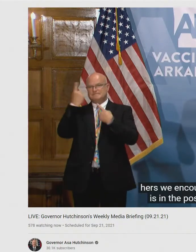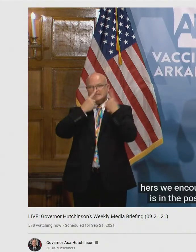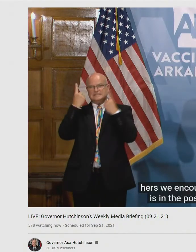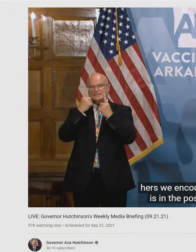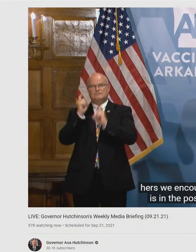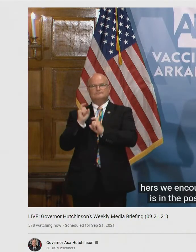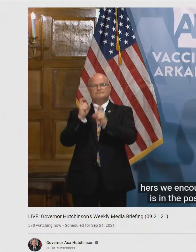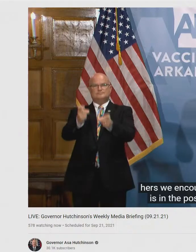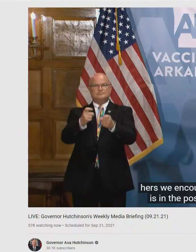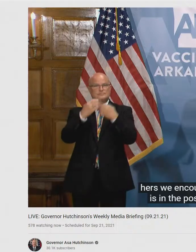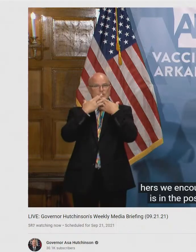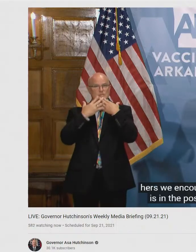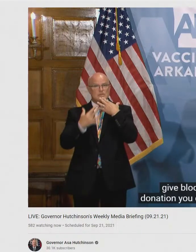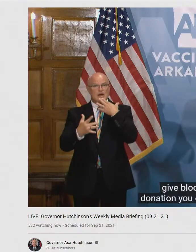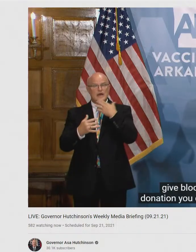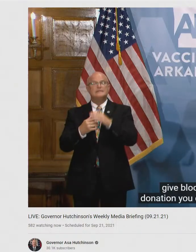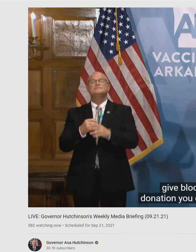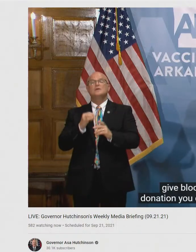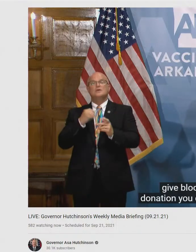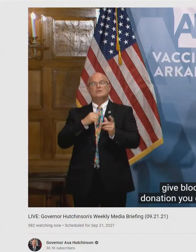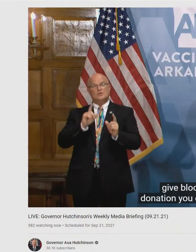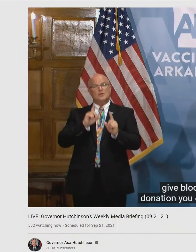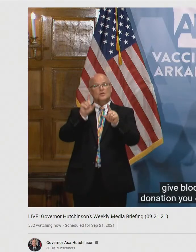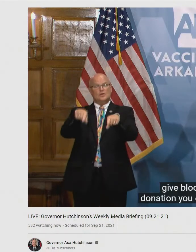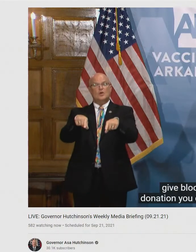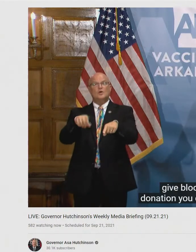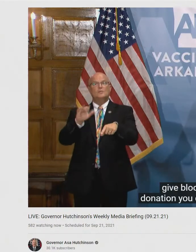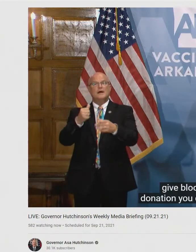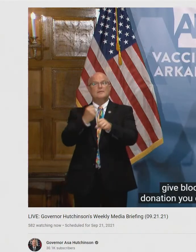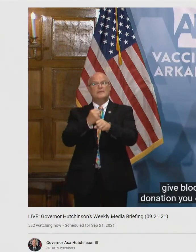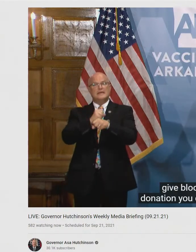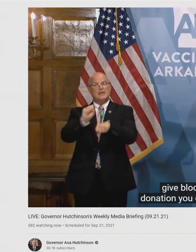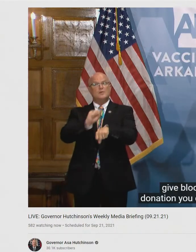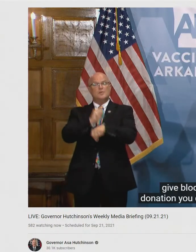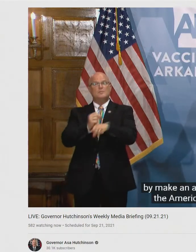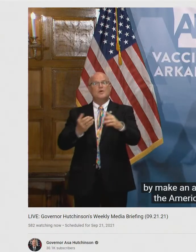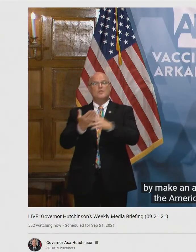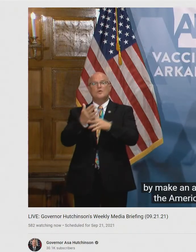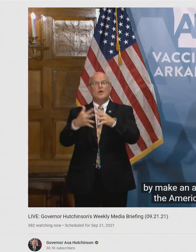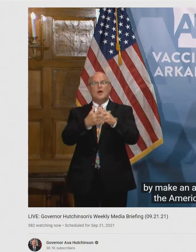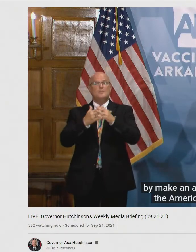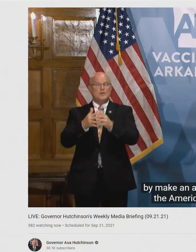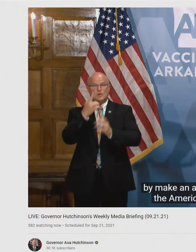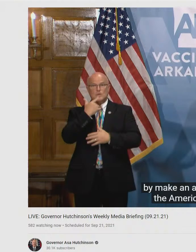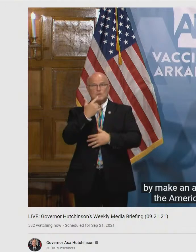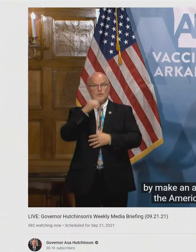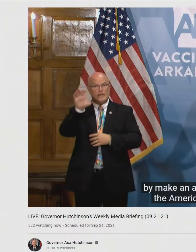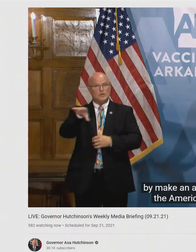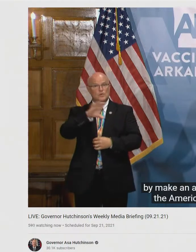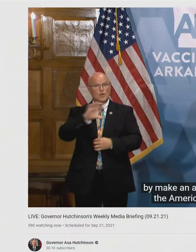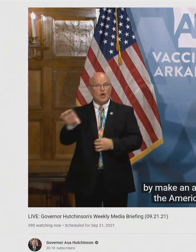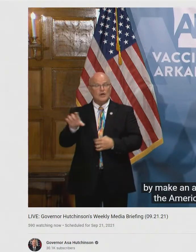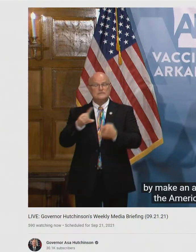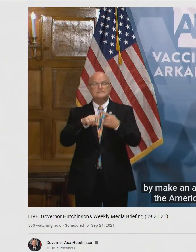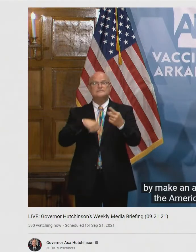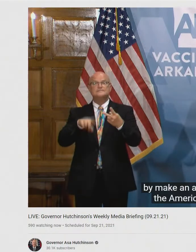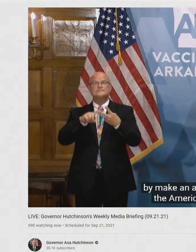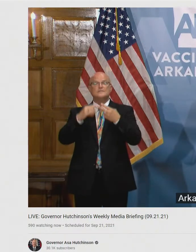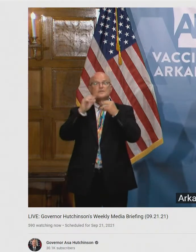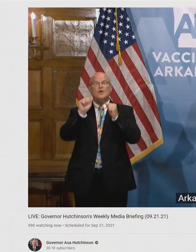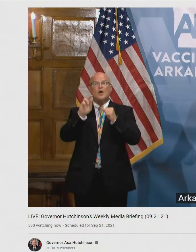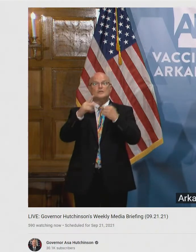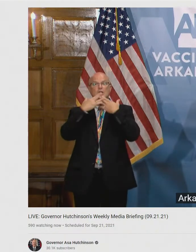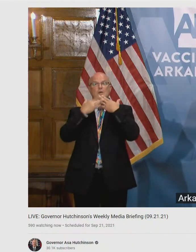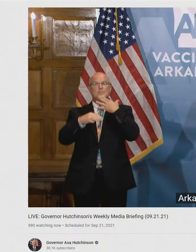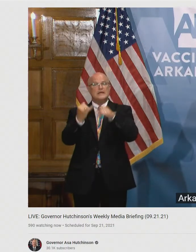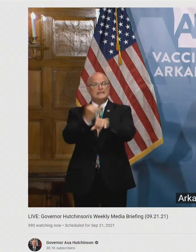a donation. You can make a donation by making an appointment through the American Red Cross, the Arkansas Blood